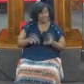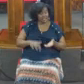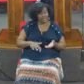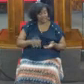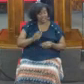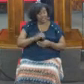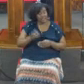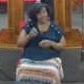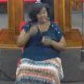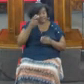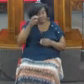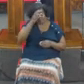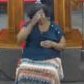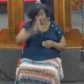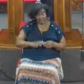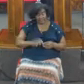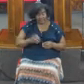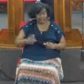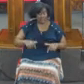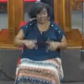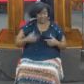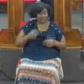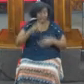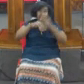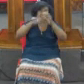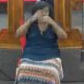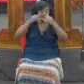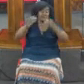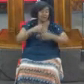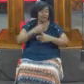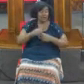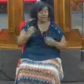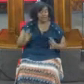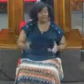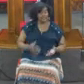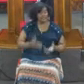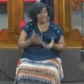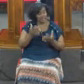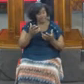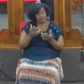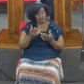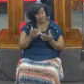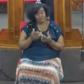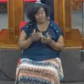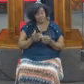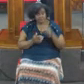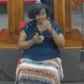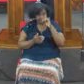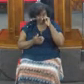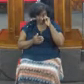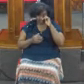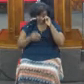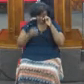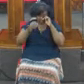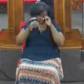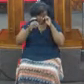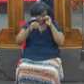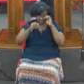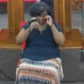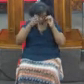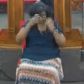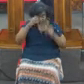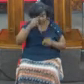my heart as I see men will either live in heaven forever or perish in eternal punishment. I have to believe that.